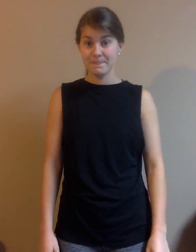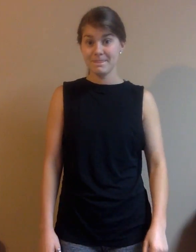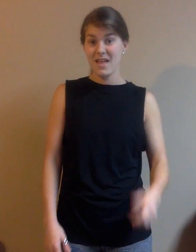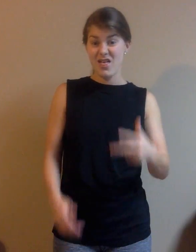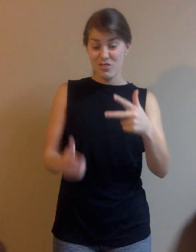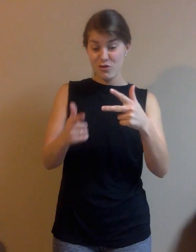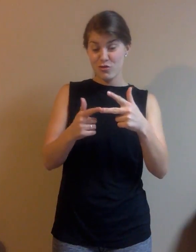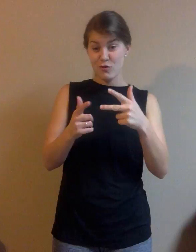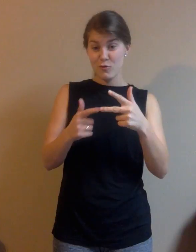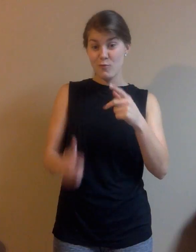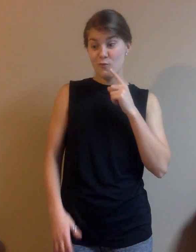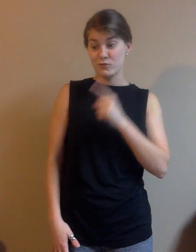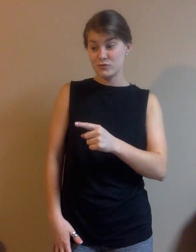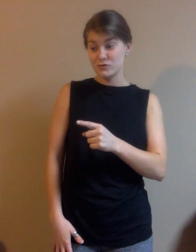<What's great?